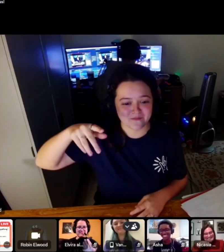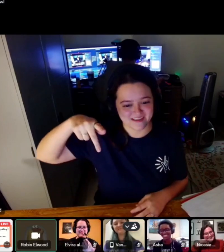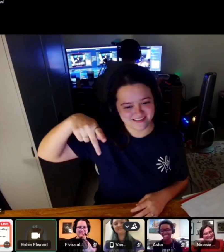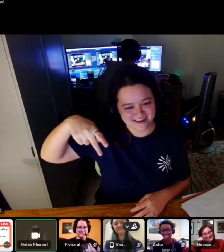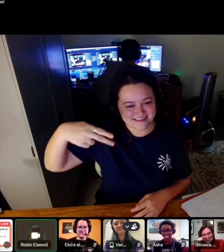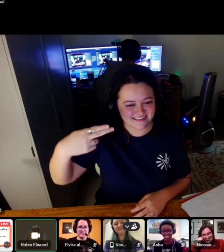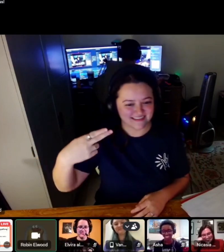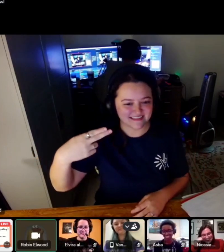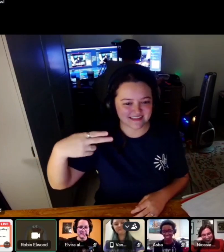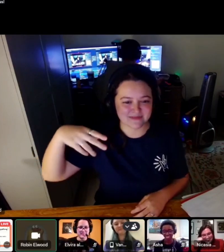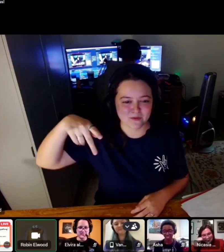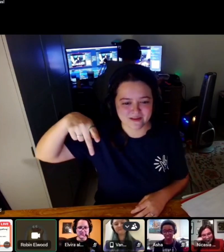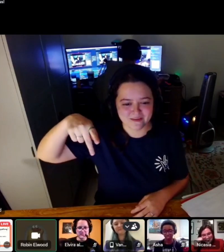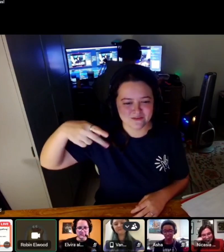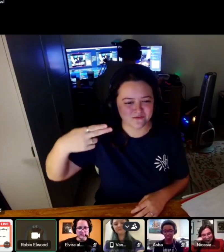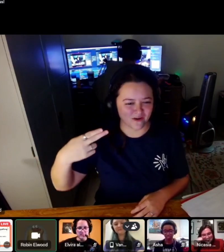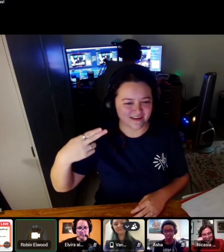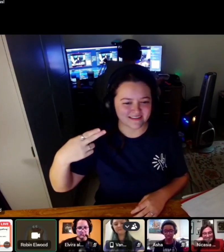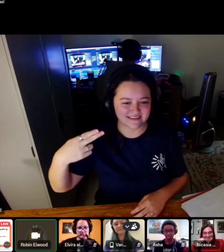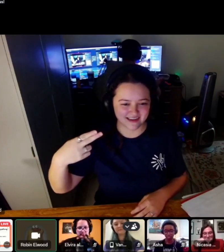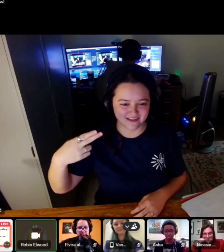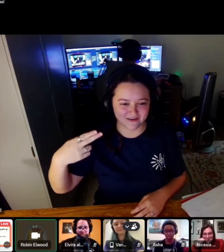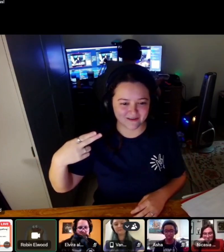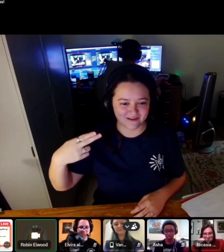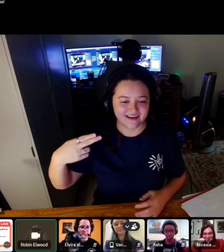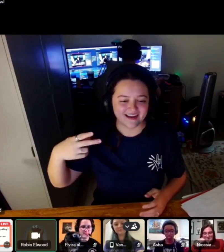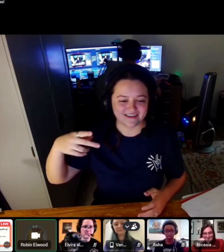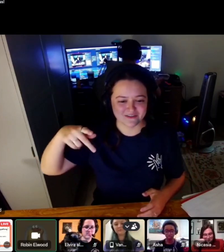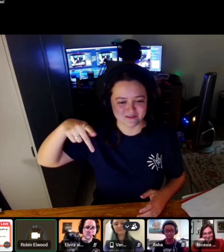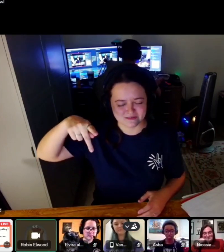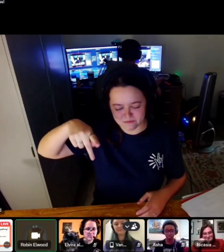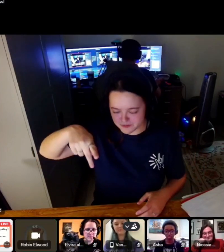in that instance, it's putting those phonics together and you're